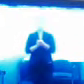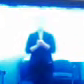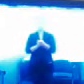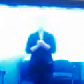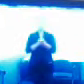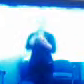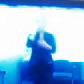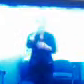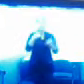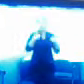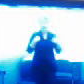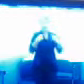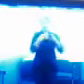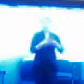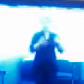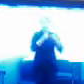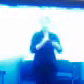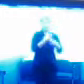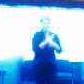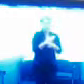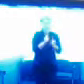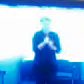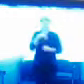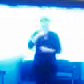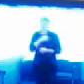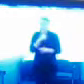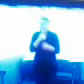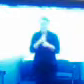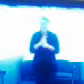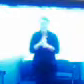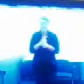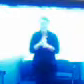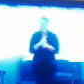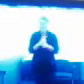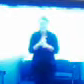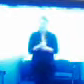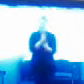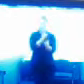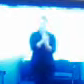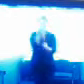The same as TV. There's a variety of TV shows to match each level of person.